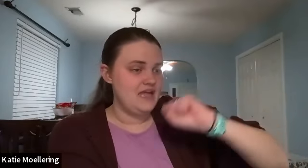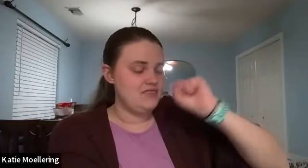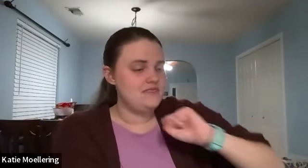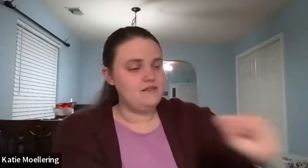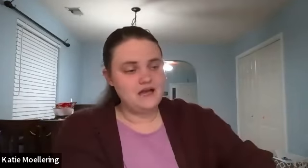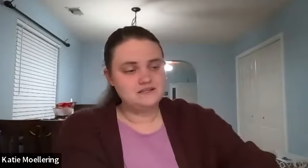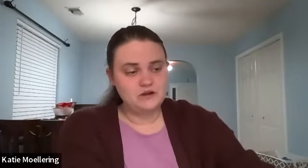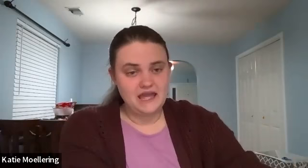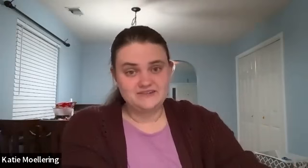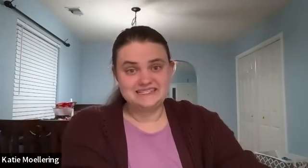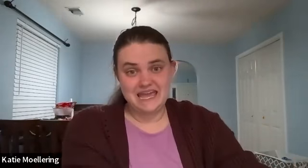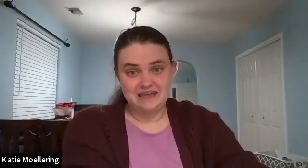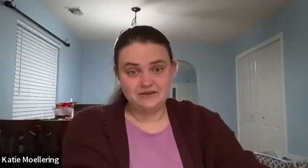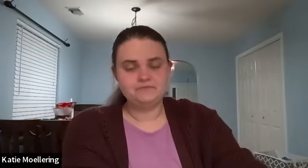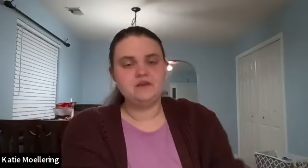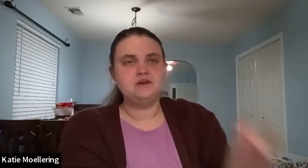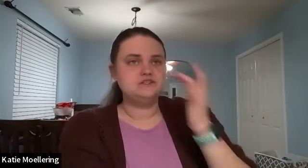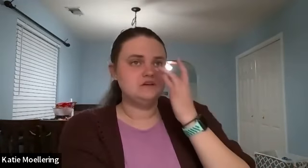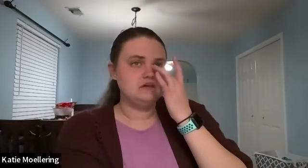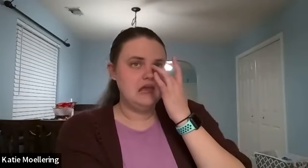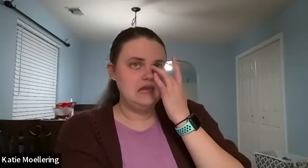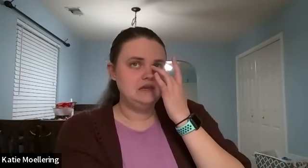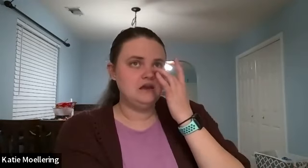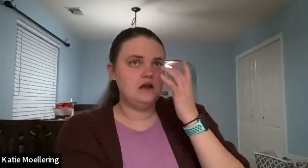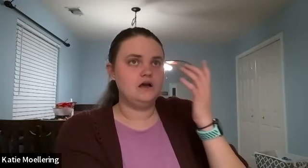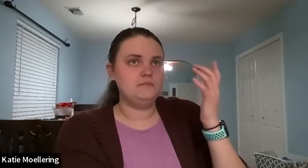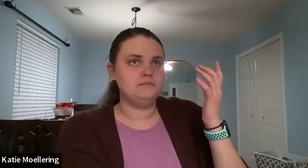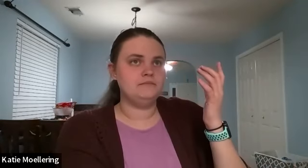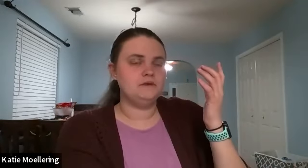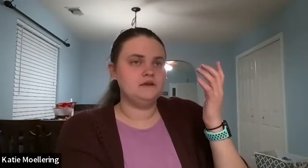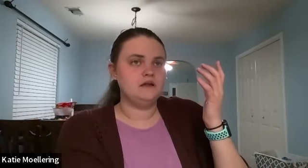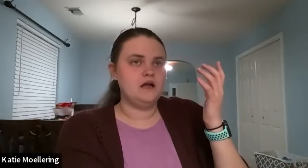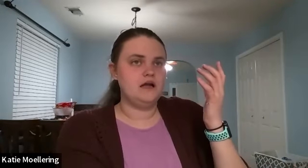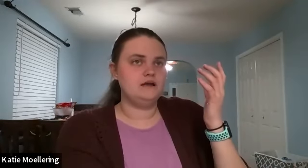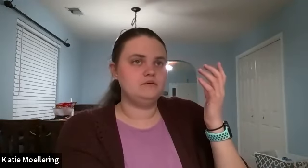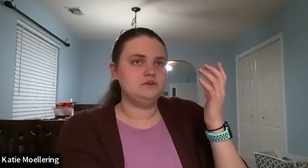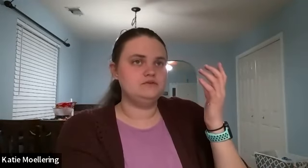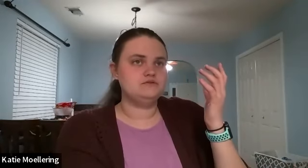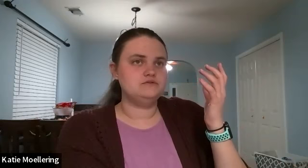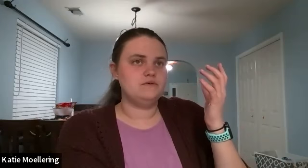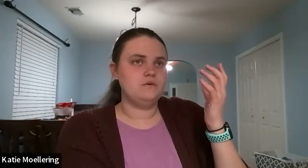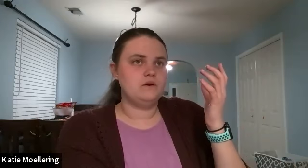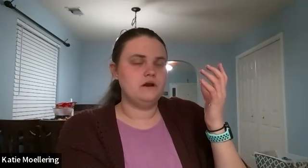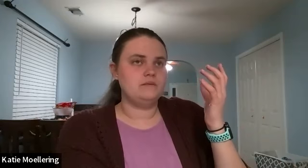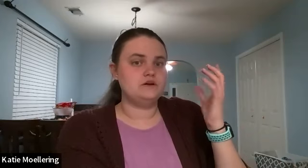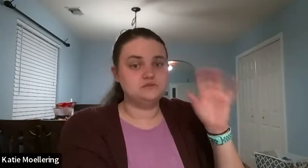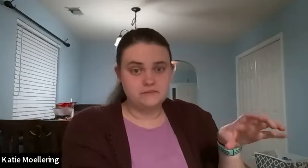And then the last one I have is cake. So cake, I will use for also